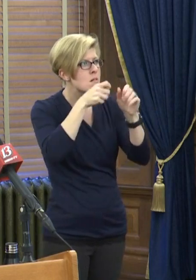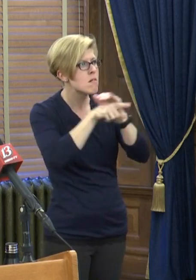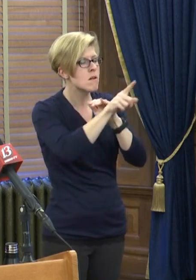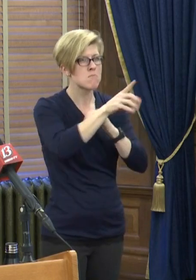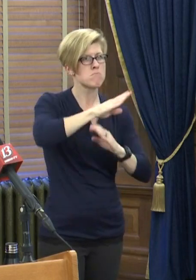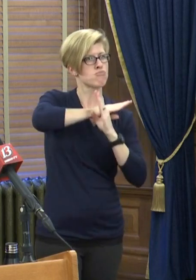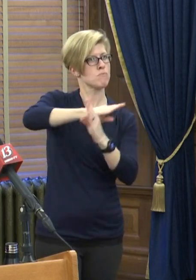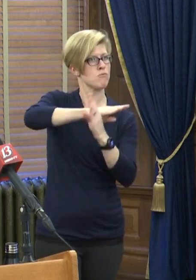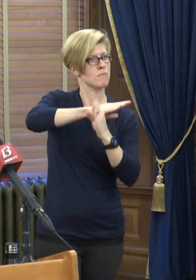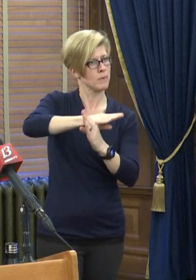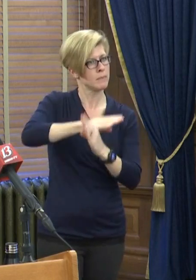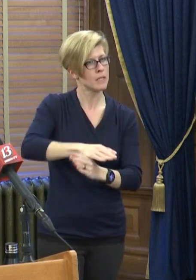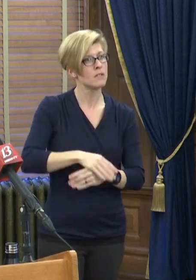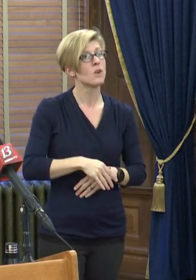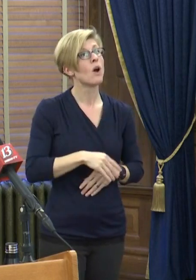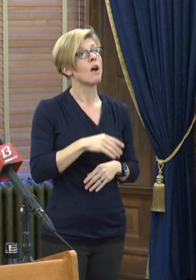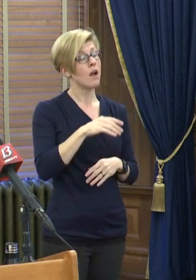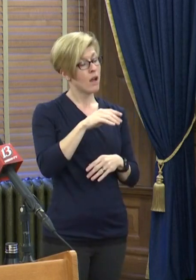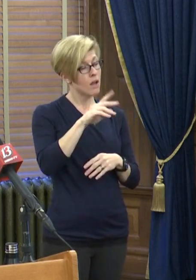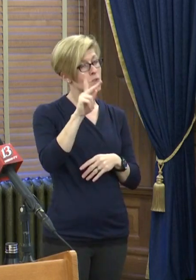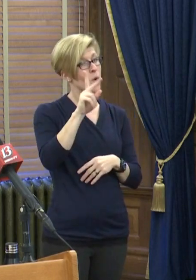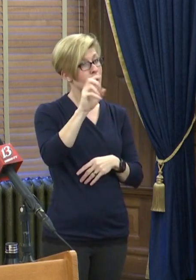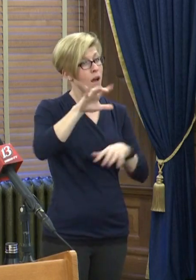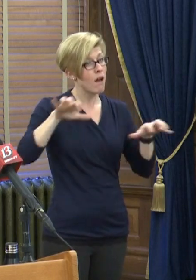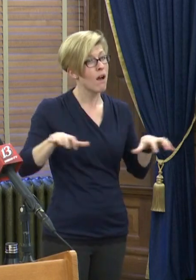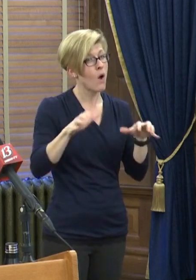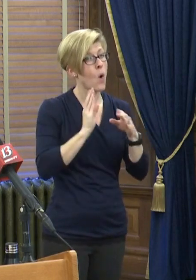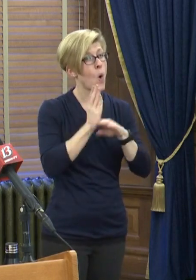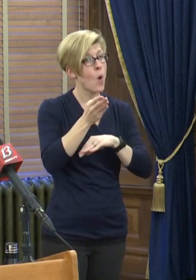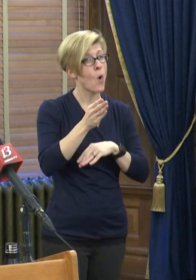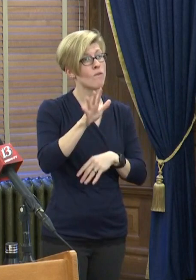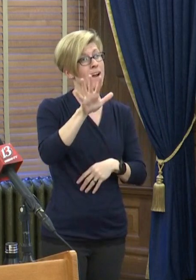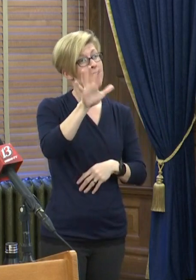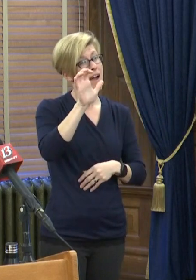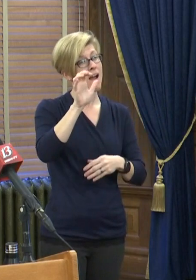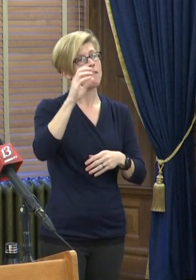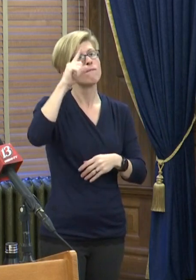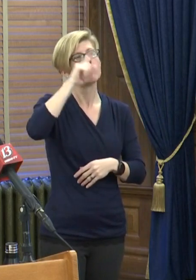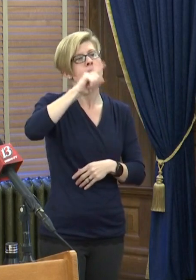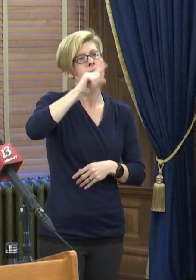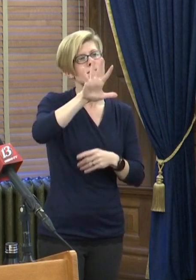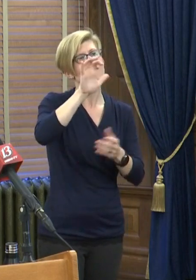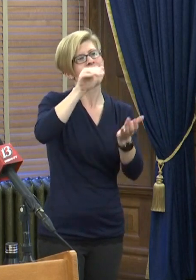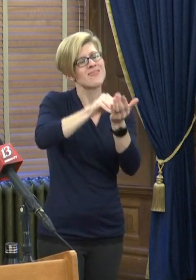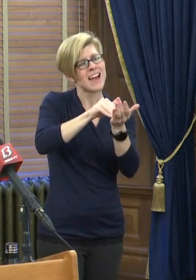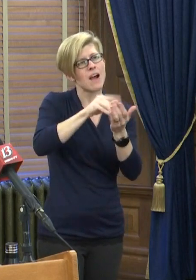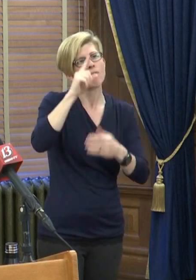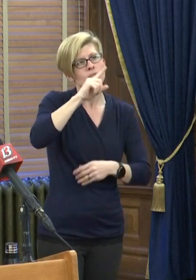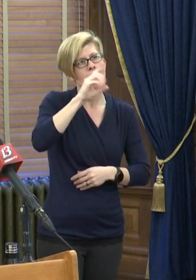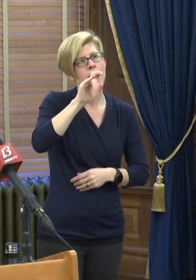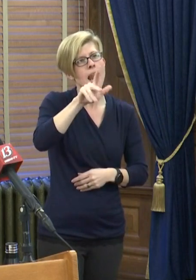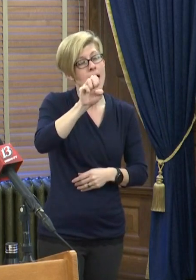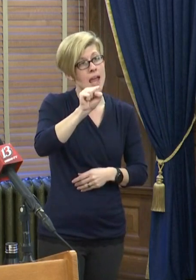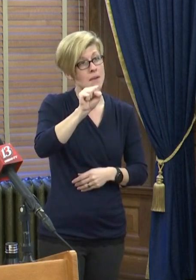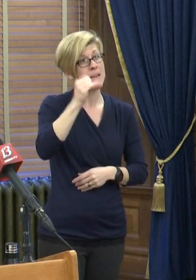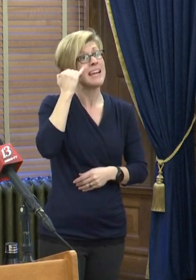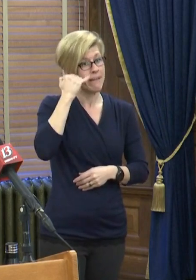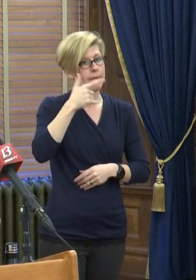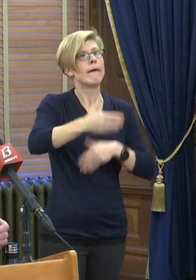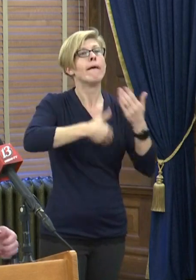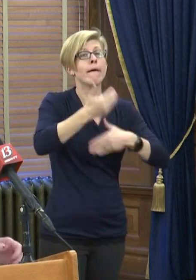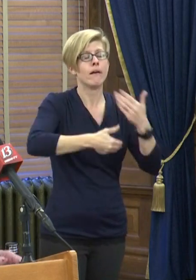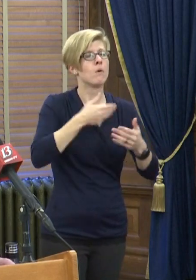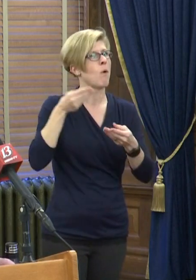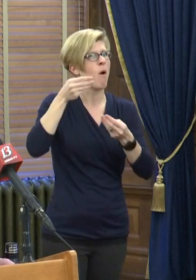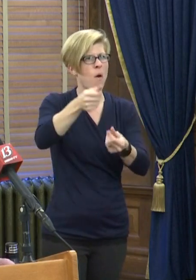all these attacks, KDOL has stopped over 500,000 fraudulent claims that could have cost more than $22